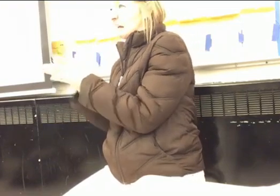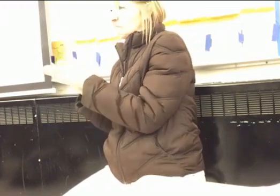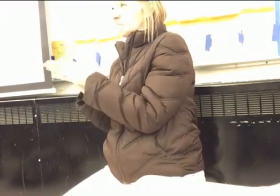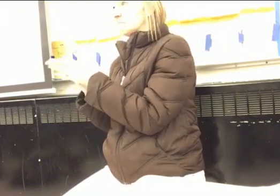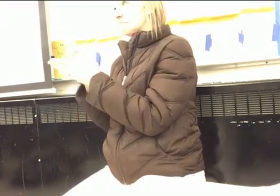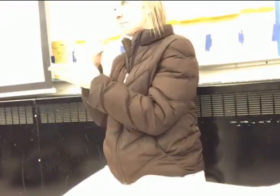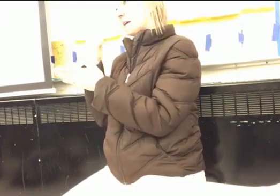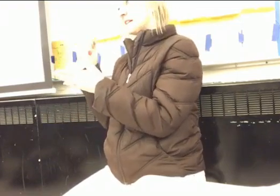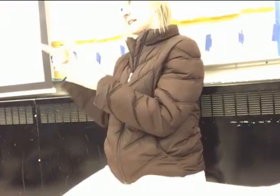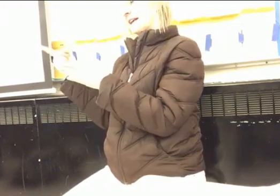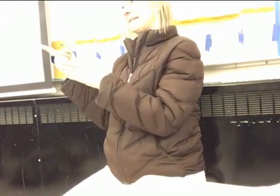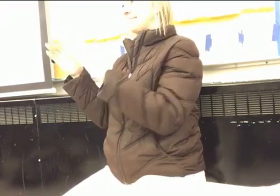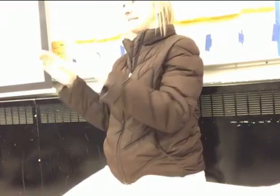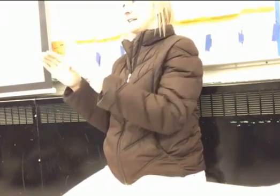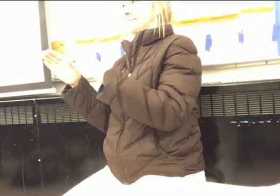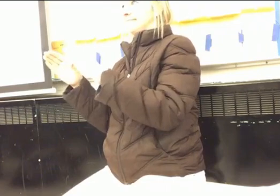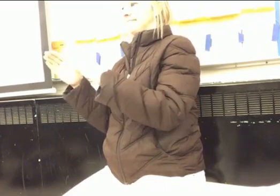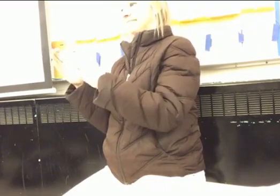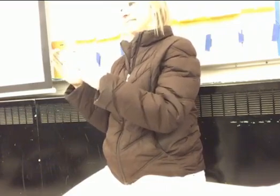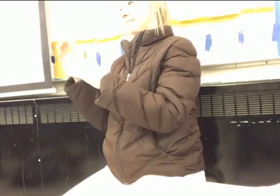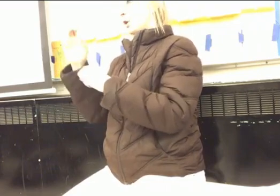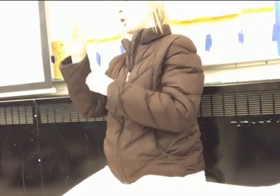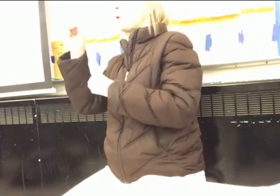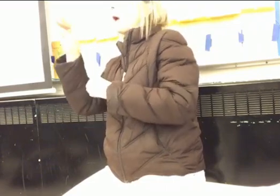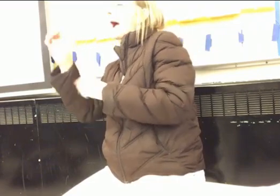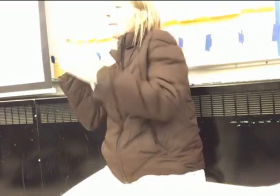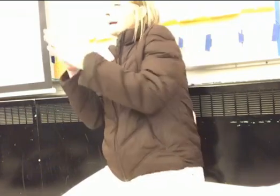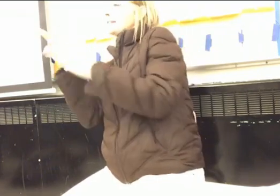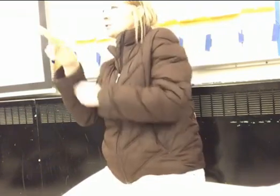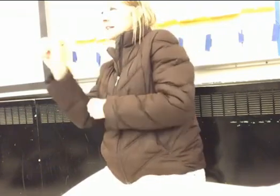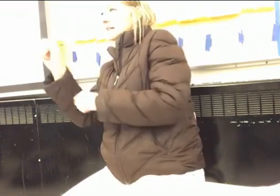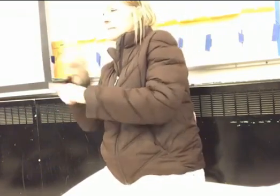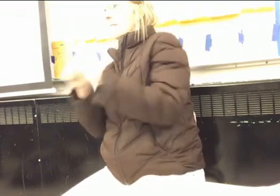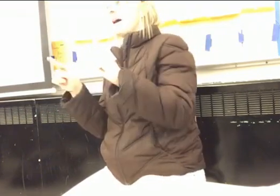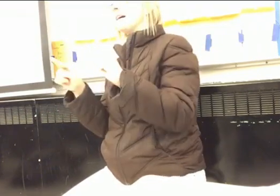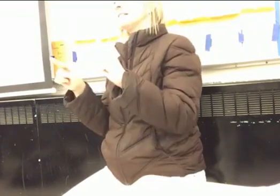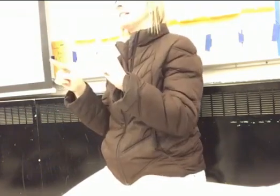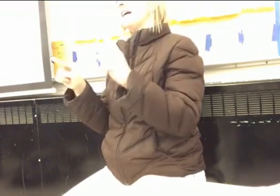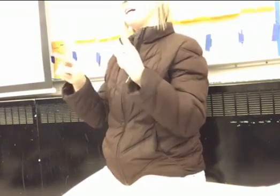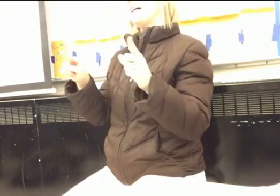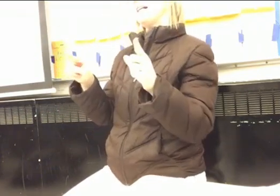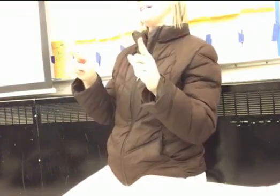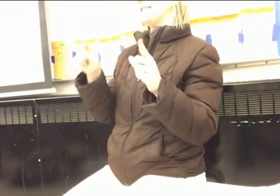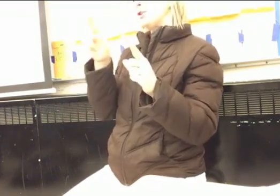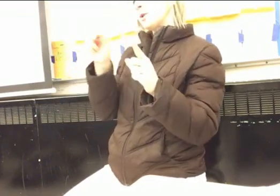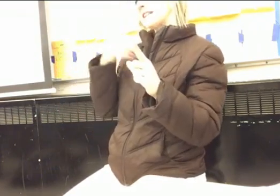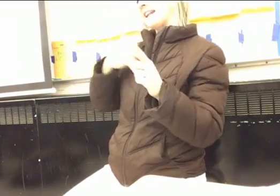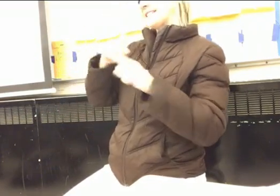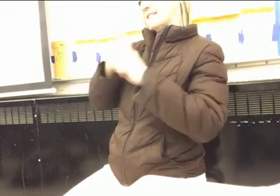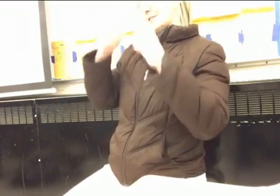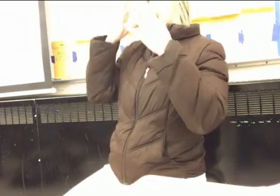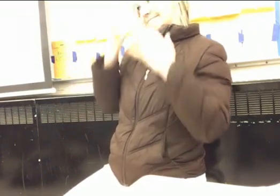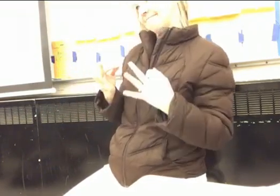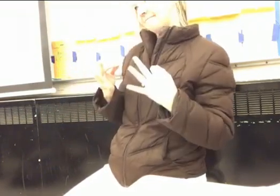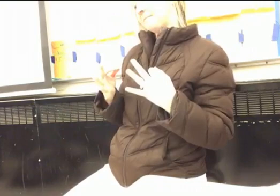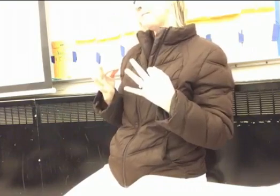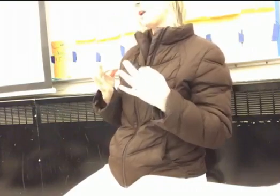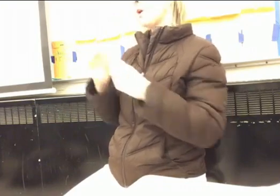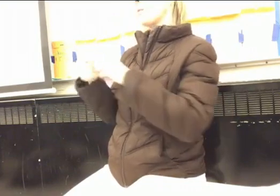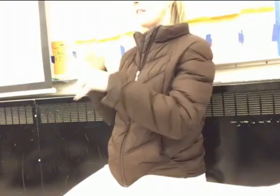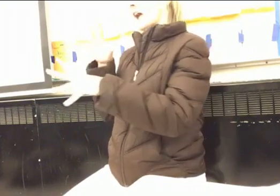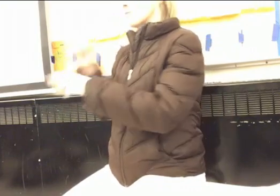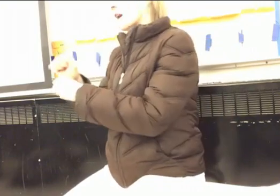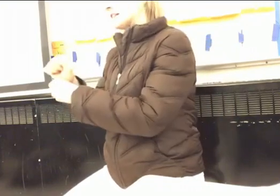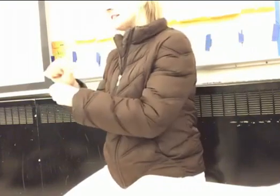acts of crime against the United States. But they had another solution. You see, when they went to go arrest these people for the people they